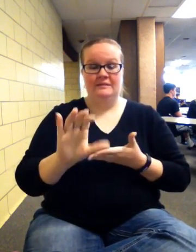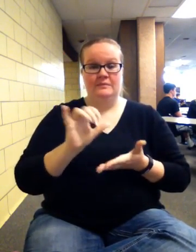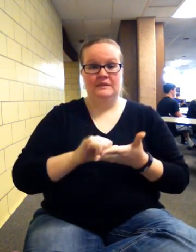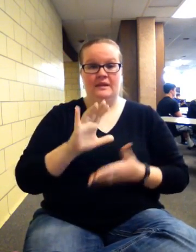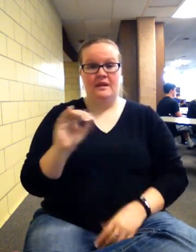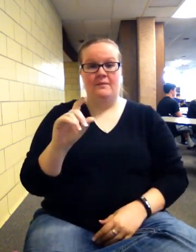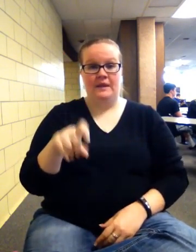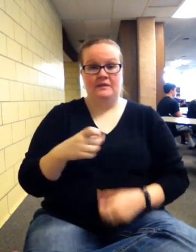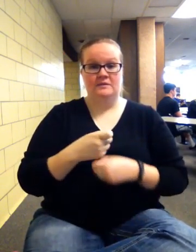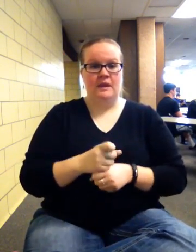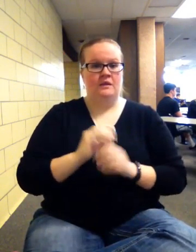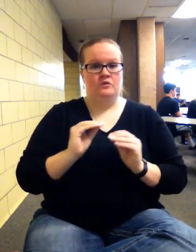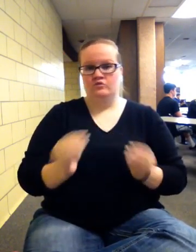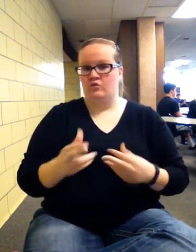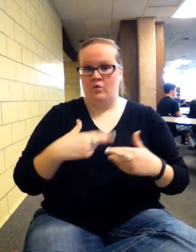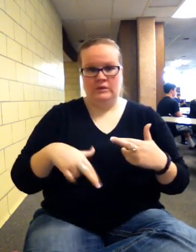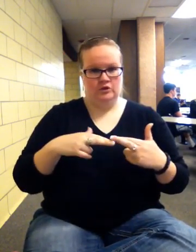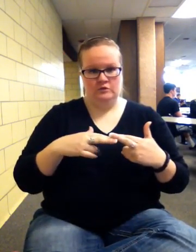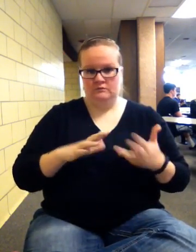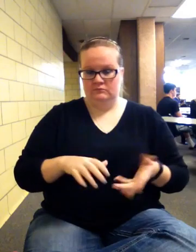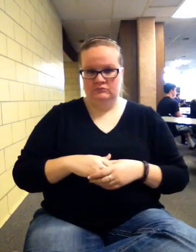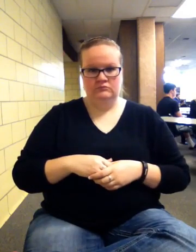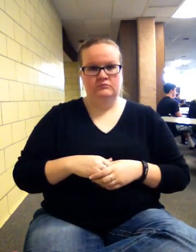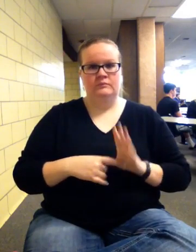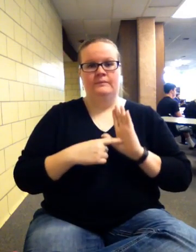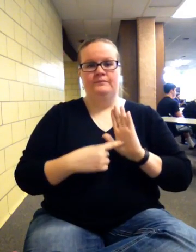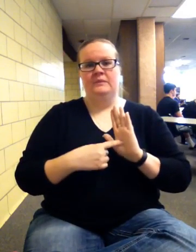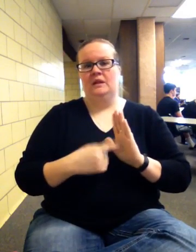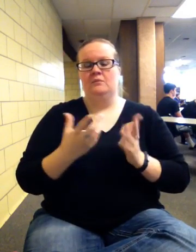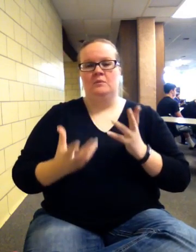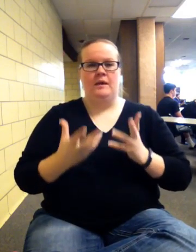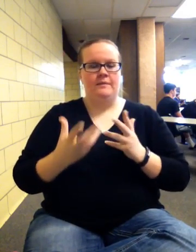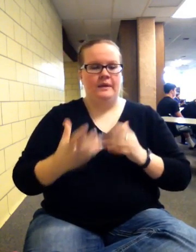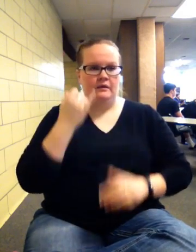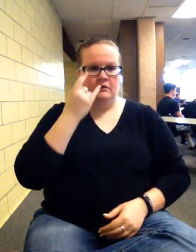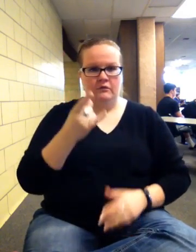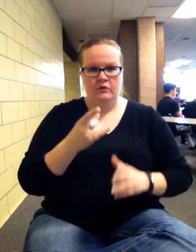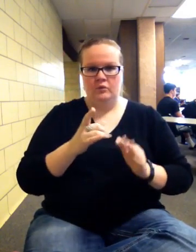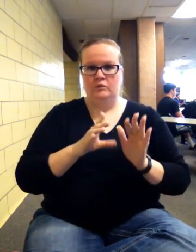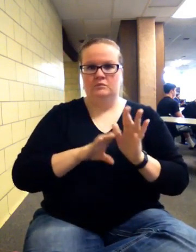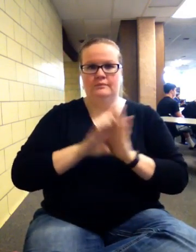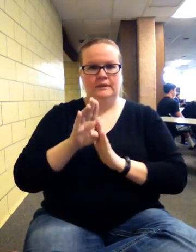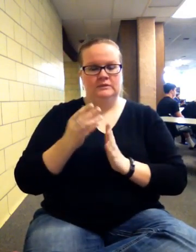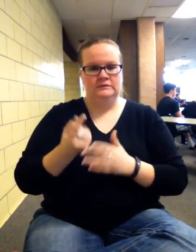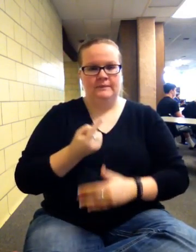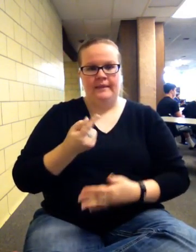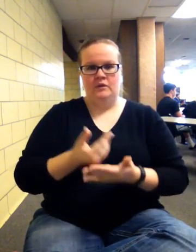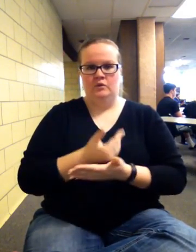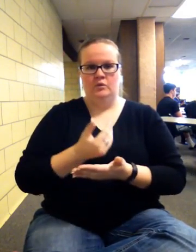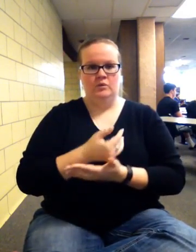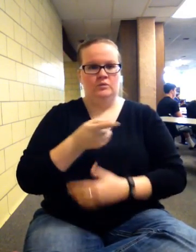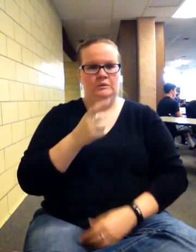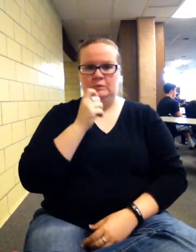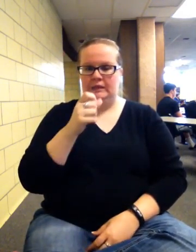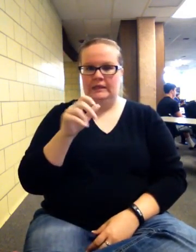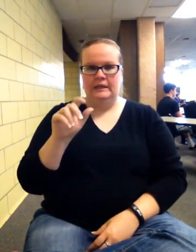make where there is no return. An example could be if you built a new building and you didn't pave a parking lot or pave enough